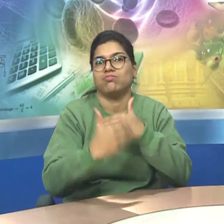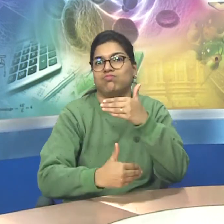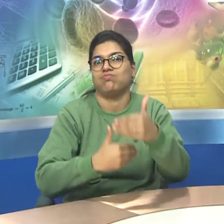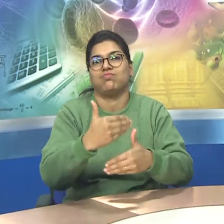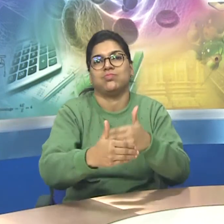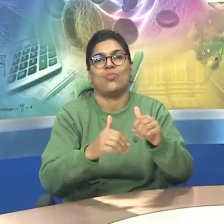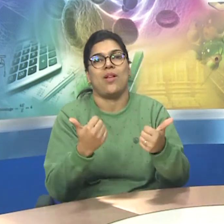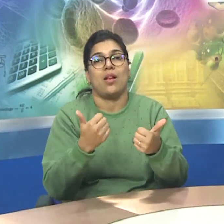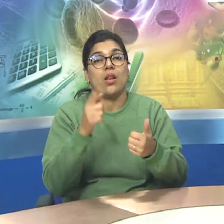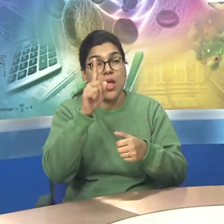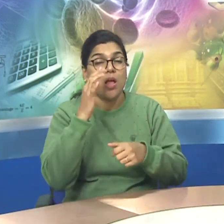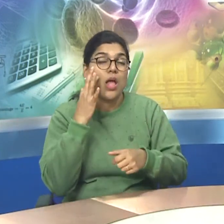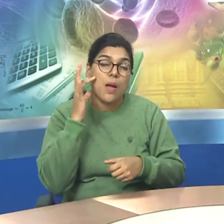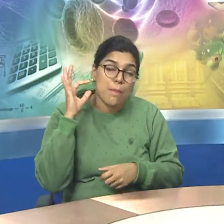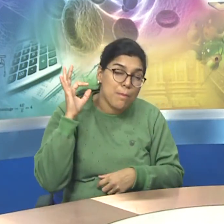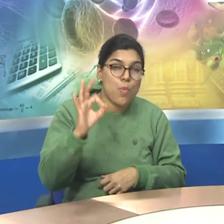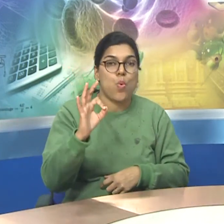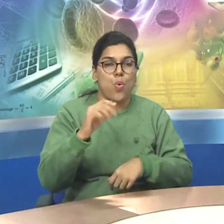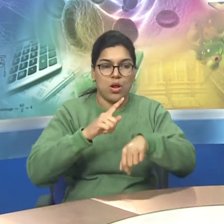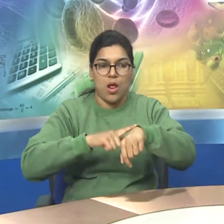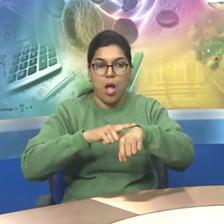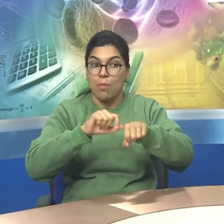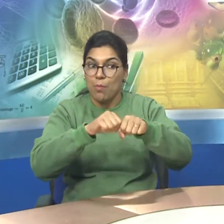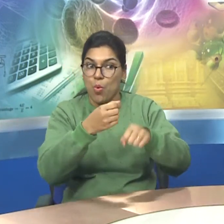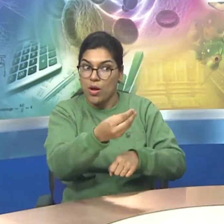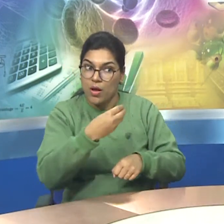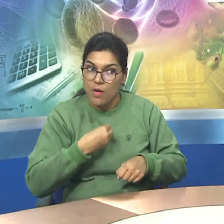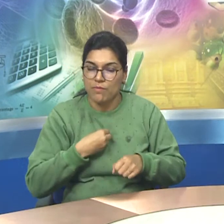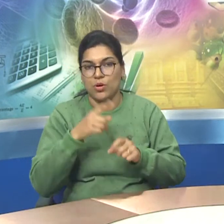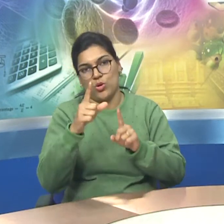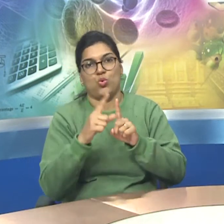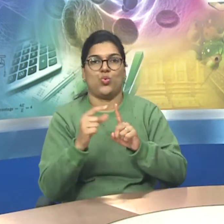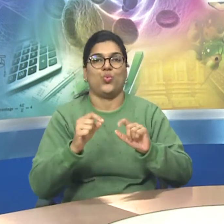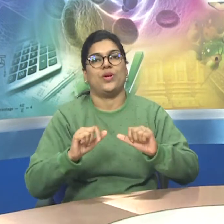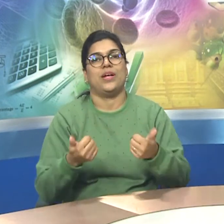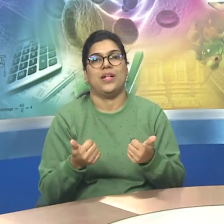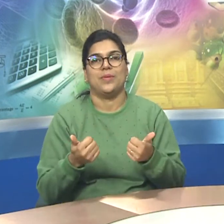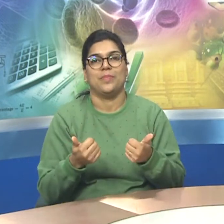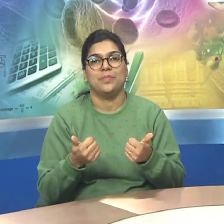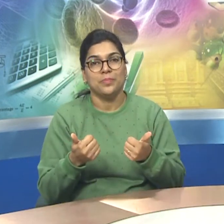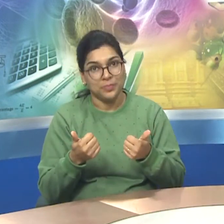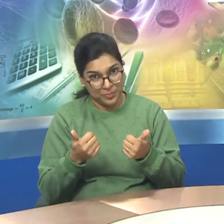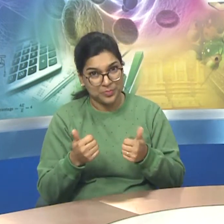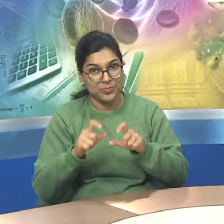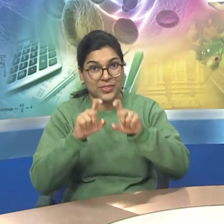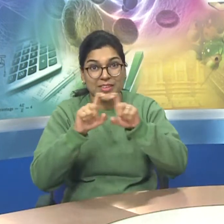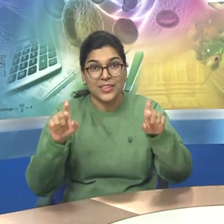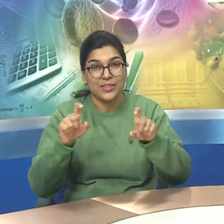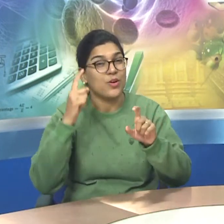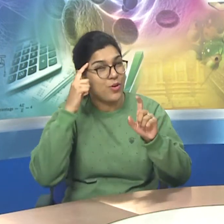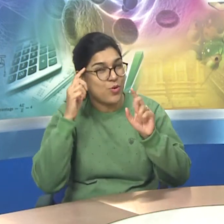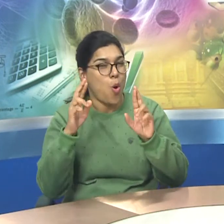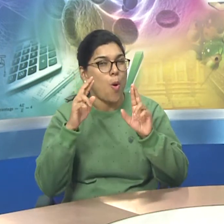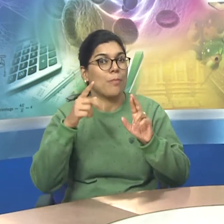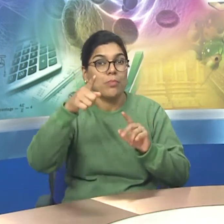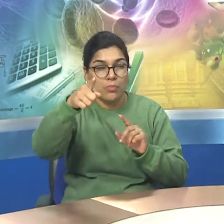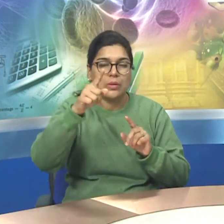we get back to our work, we get back to home. So we need to plan something for our free time. I hope